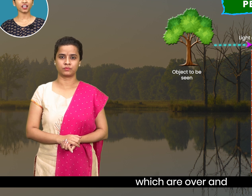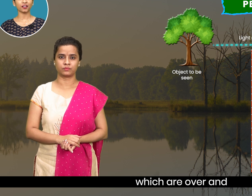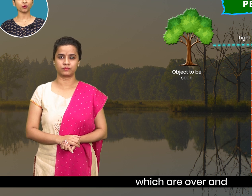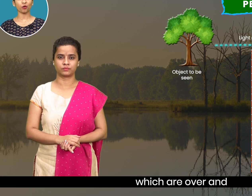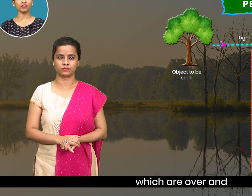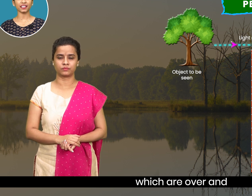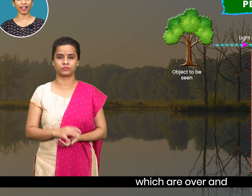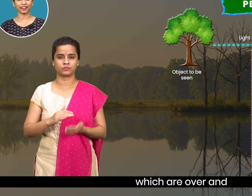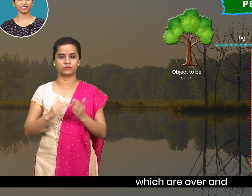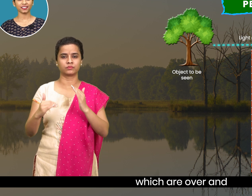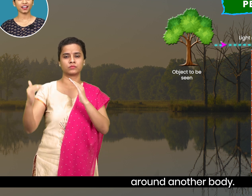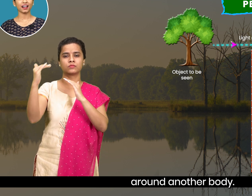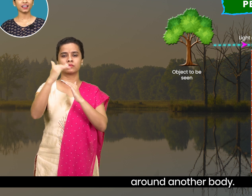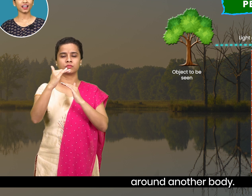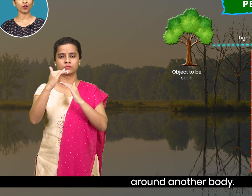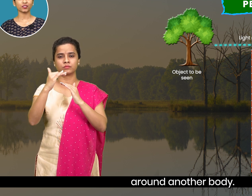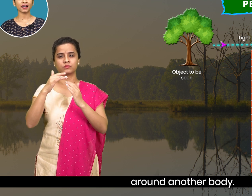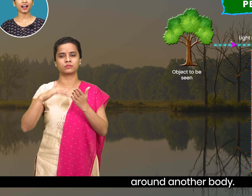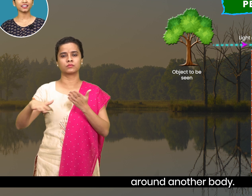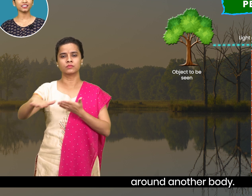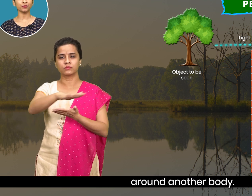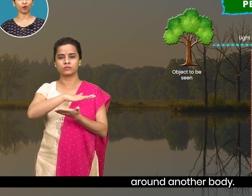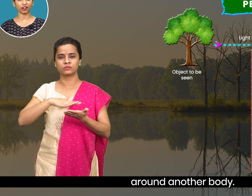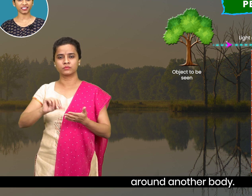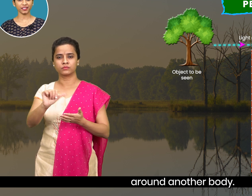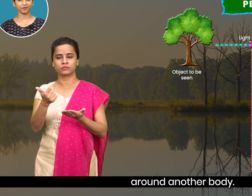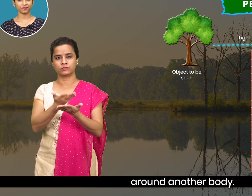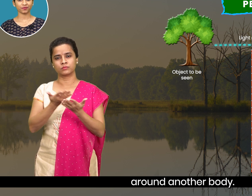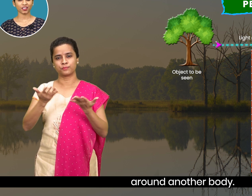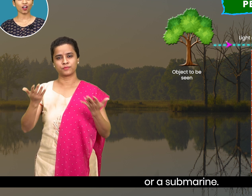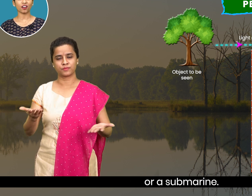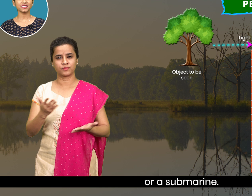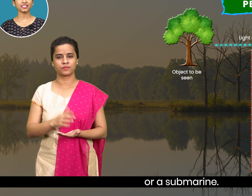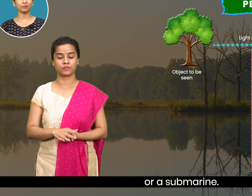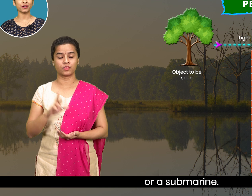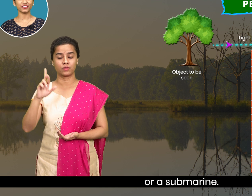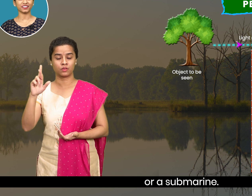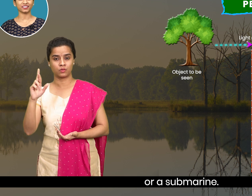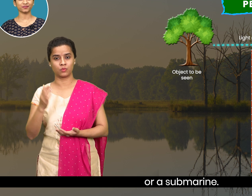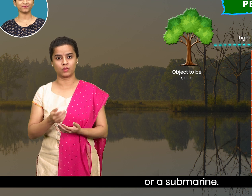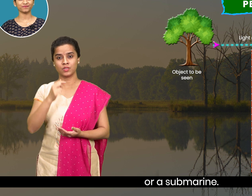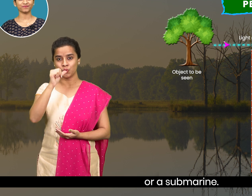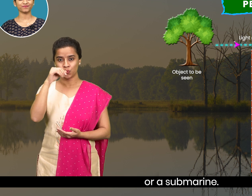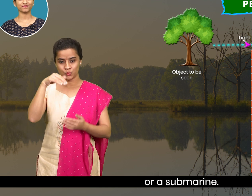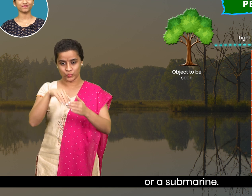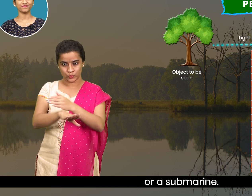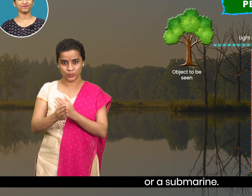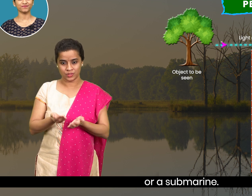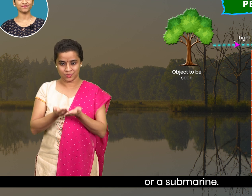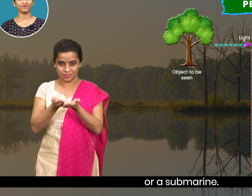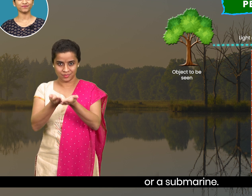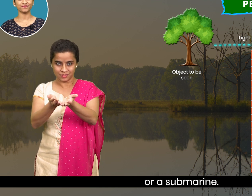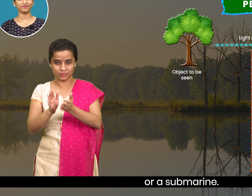which are over and around another body or a submarine.